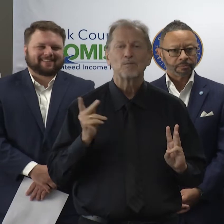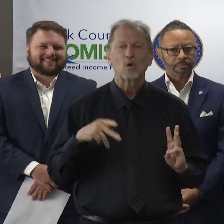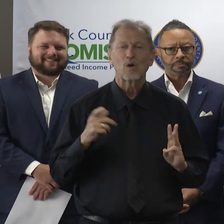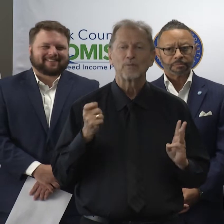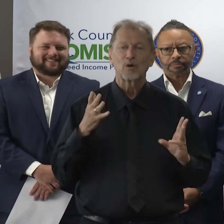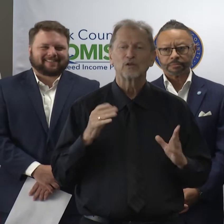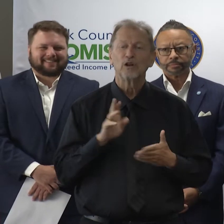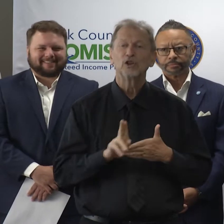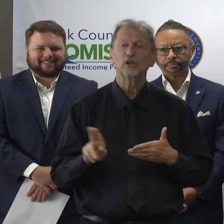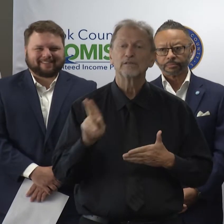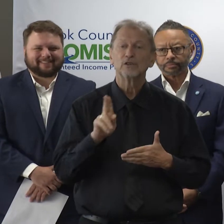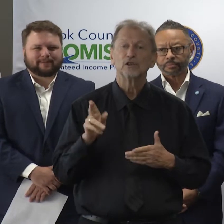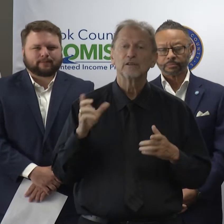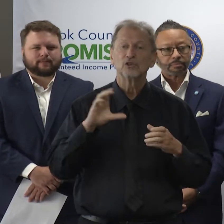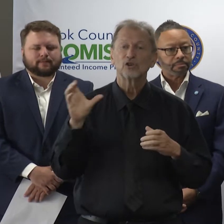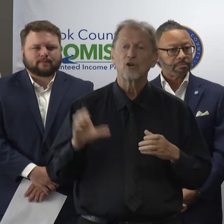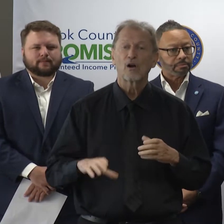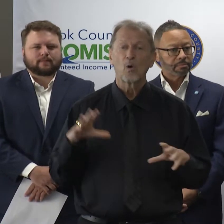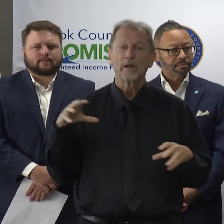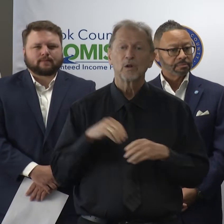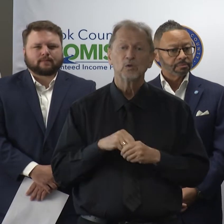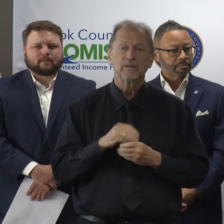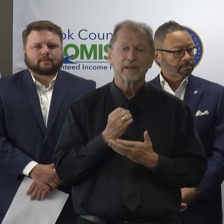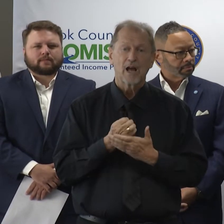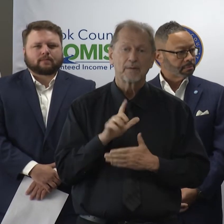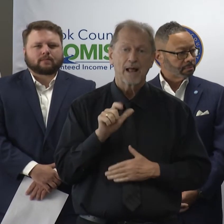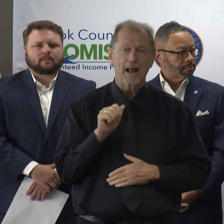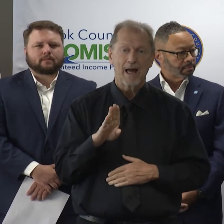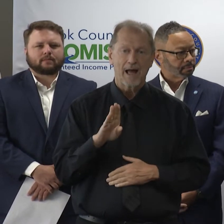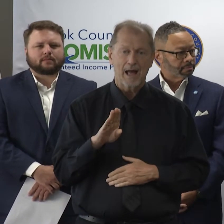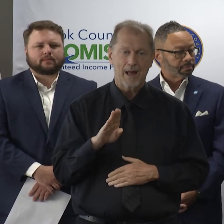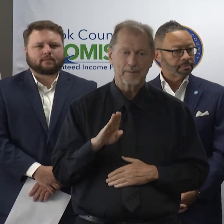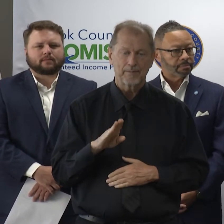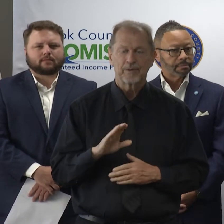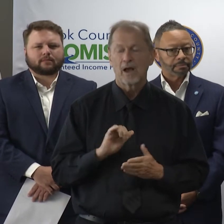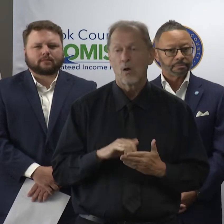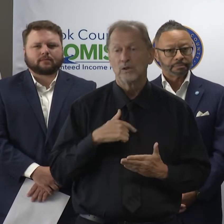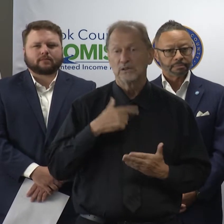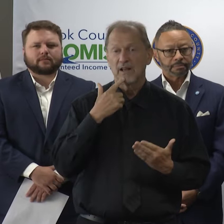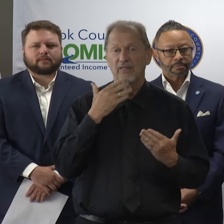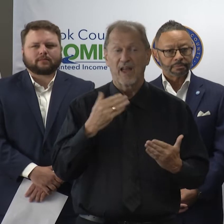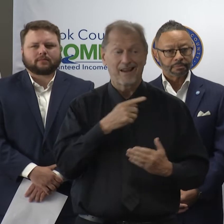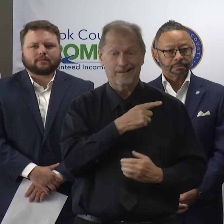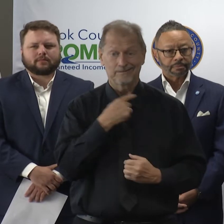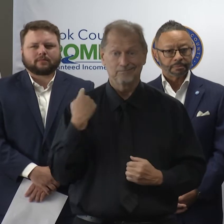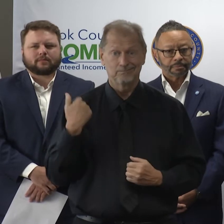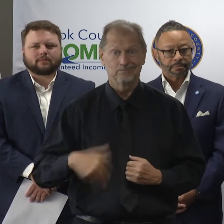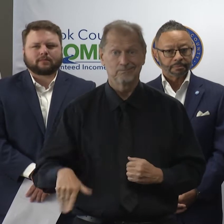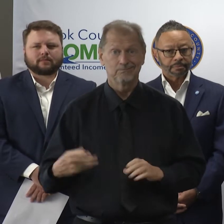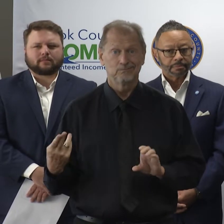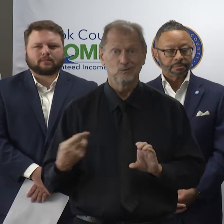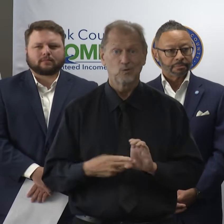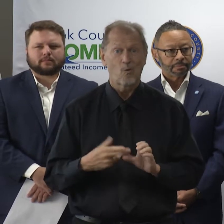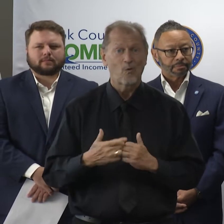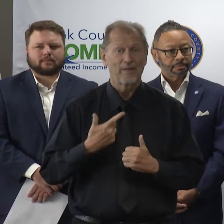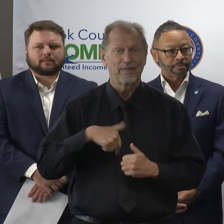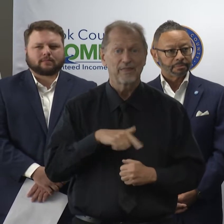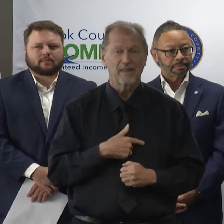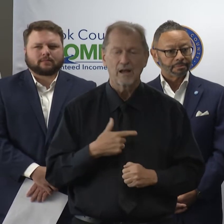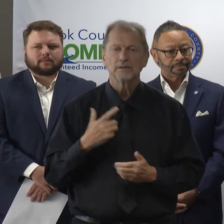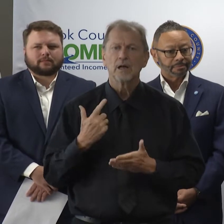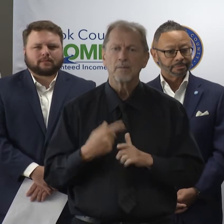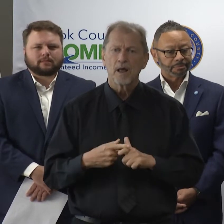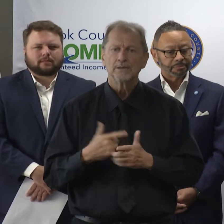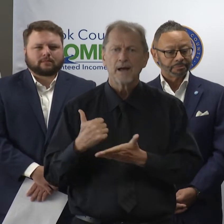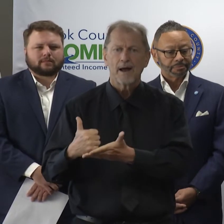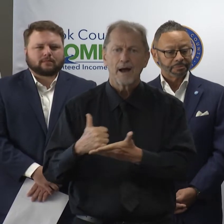at the University of Chicago Inclusive Economy Lab. I want to thank all of you for joining us and for your partnership in this